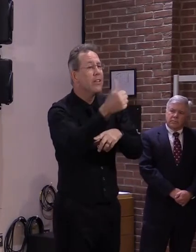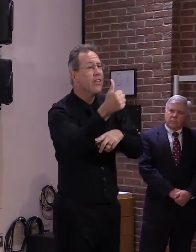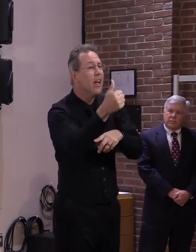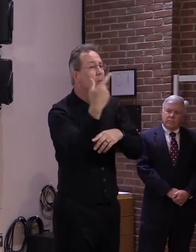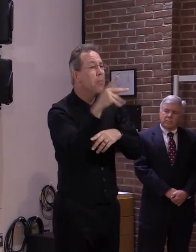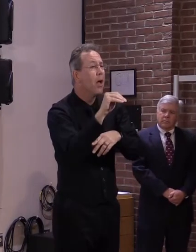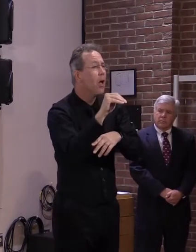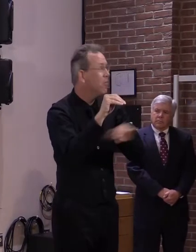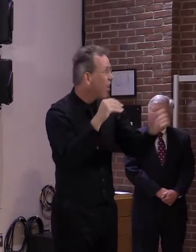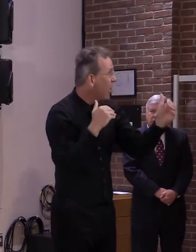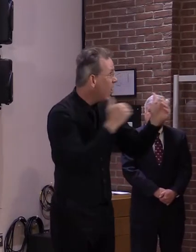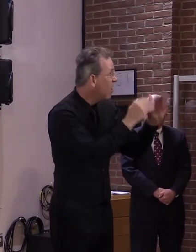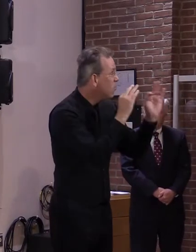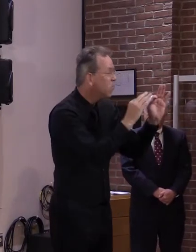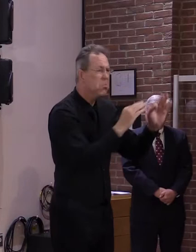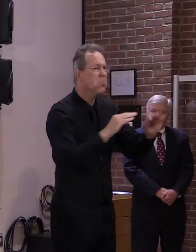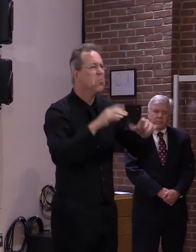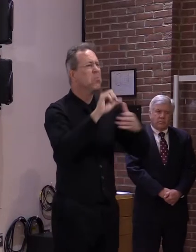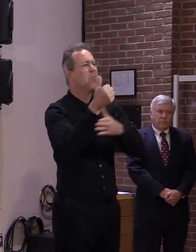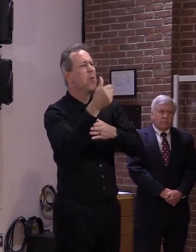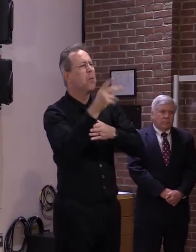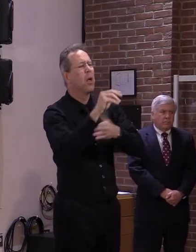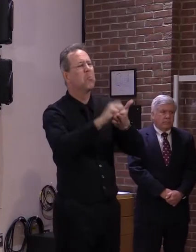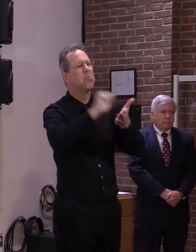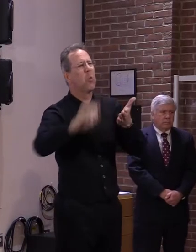under their normal hours.